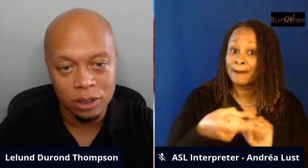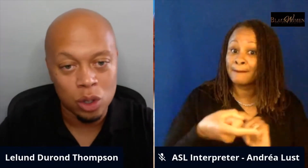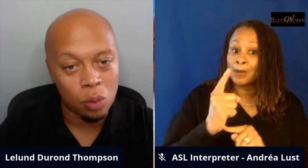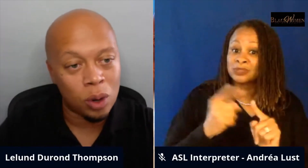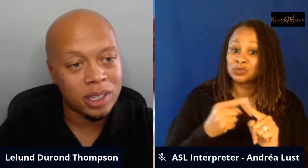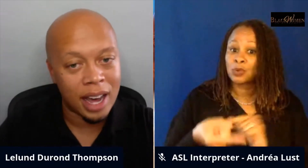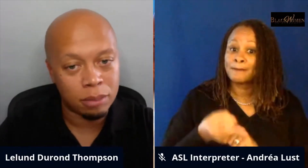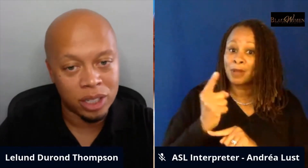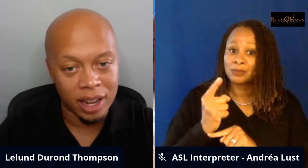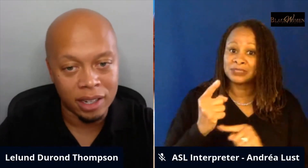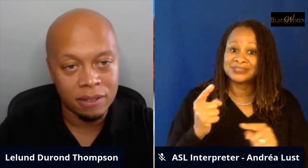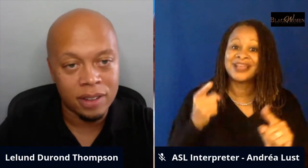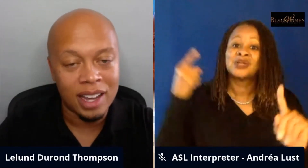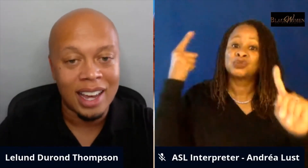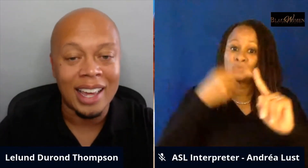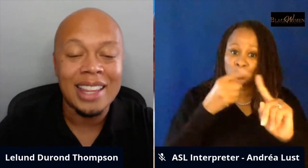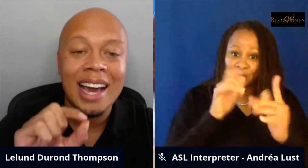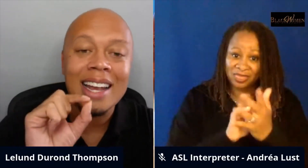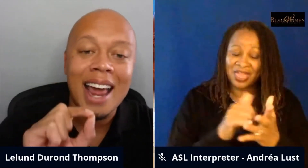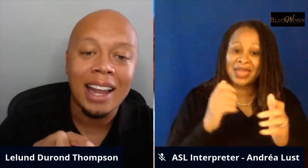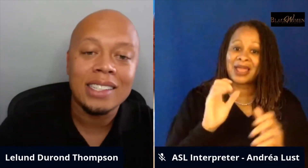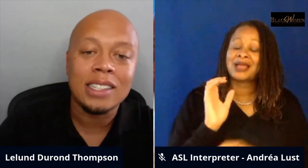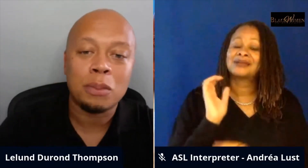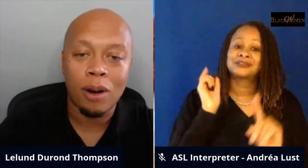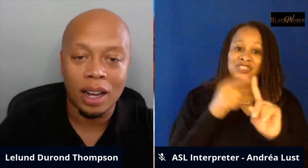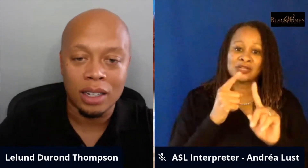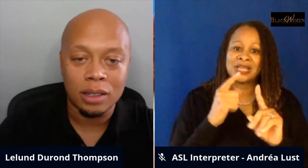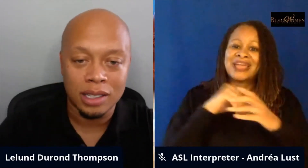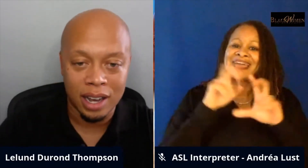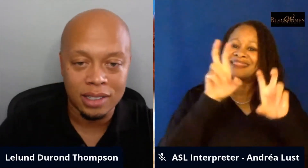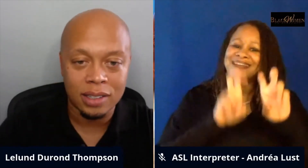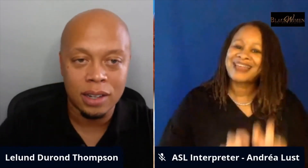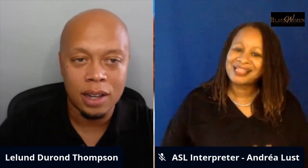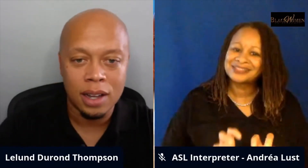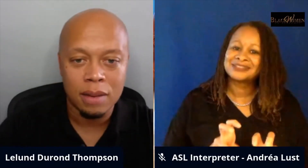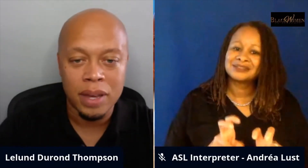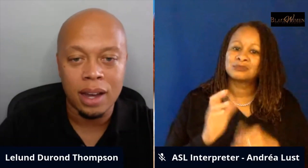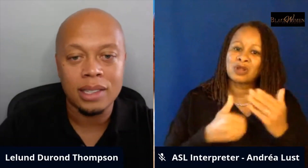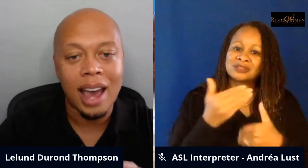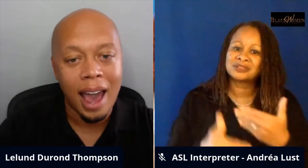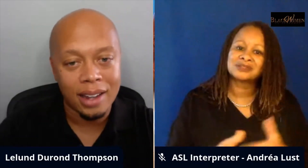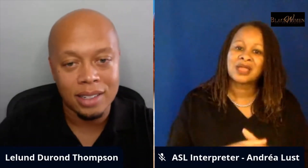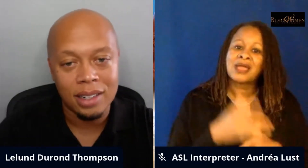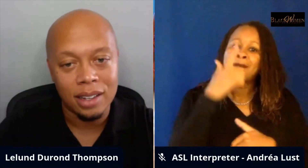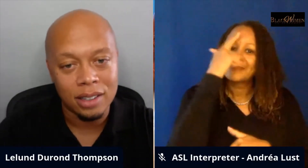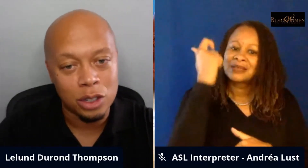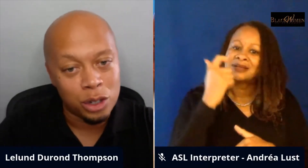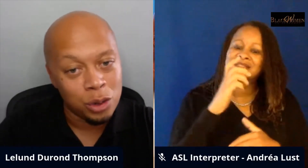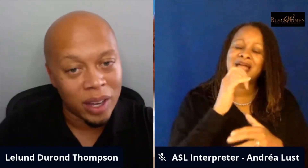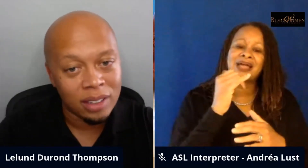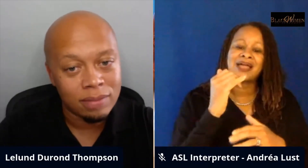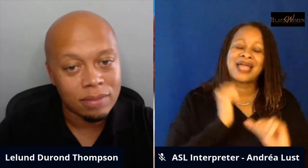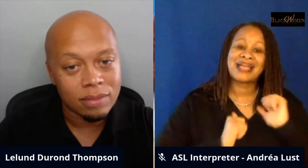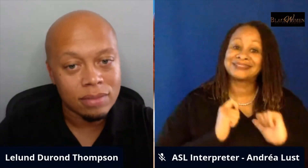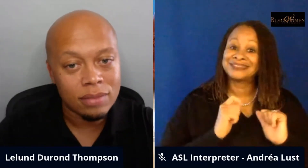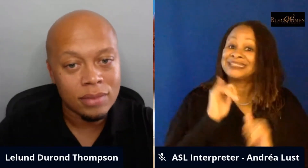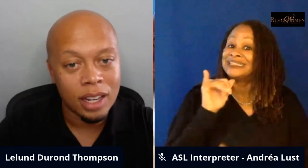moment towards that objective in the analysis process, because acting is